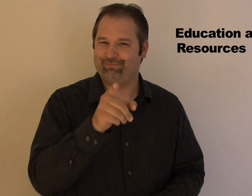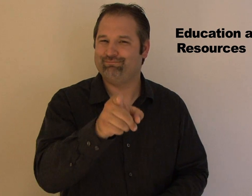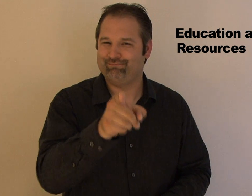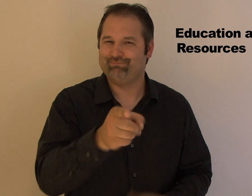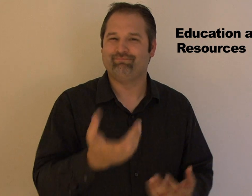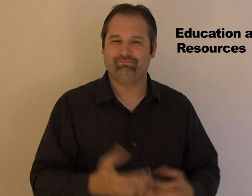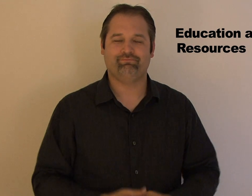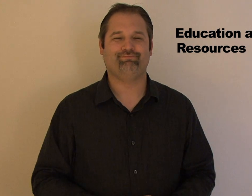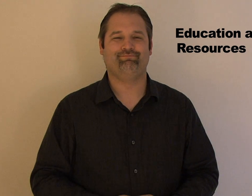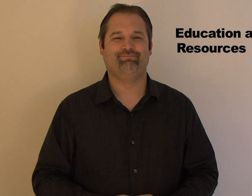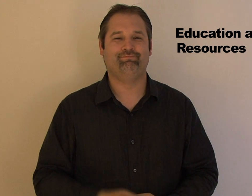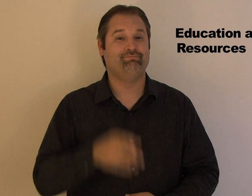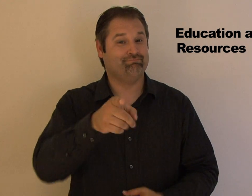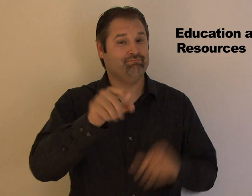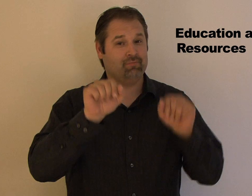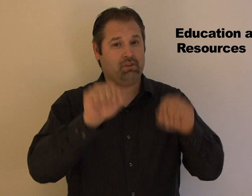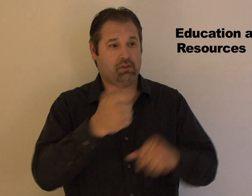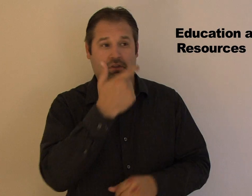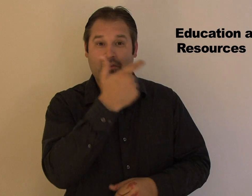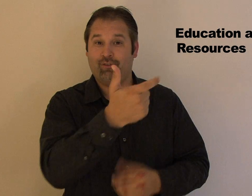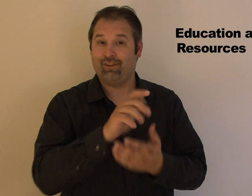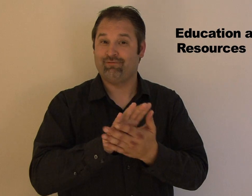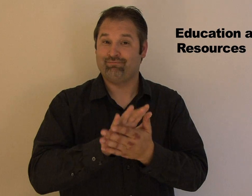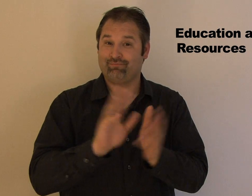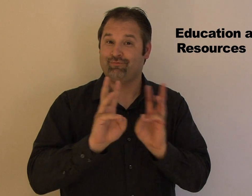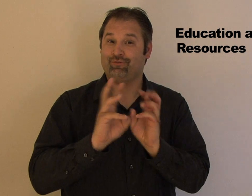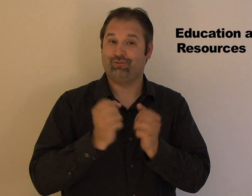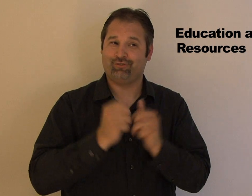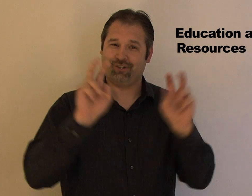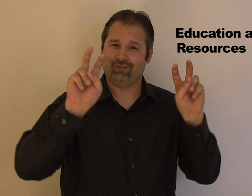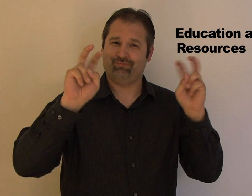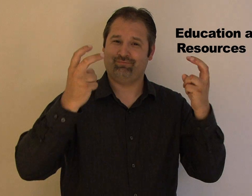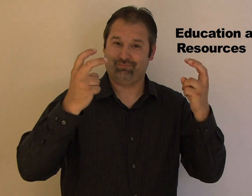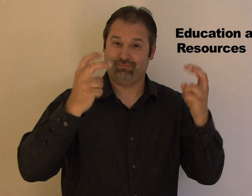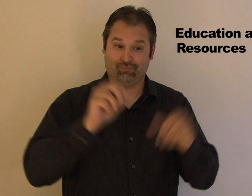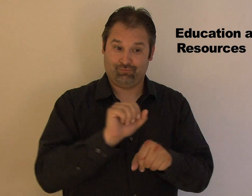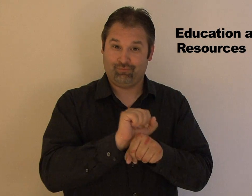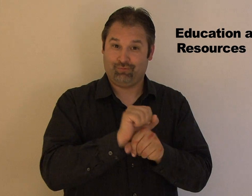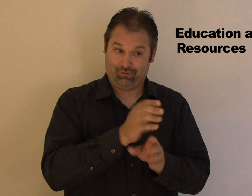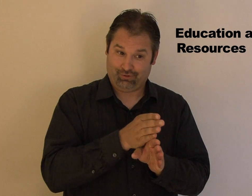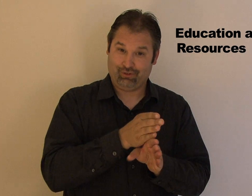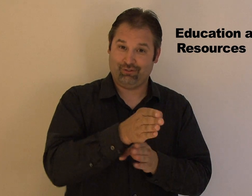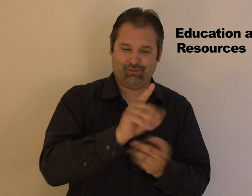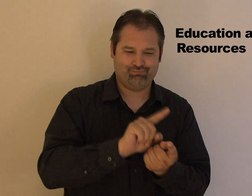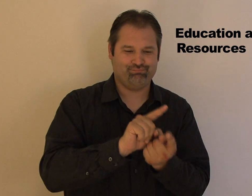You can watch our Careers in Transition workshop to help determine your new career direction.